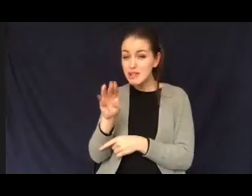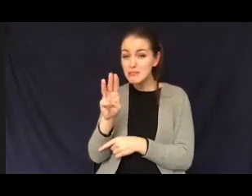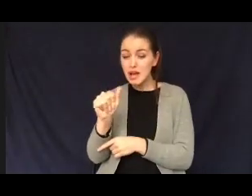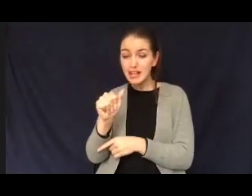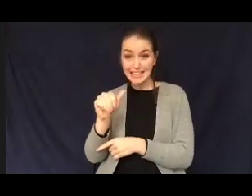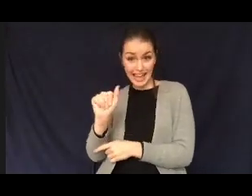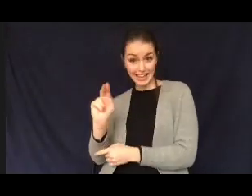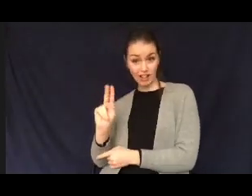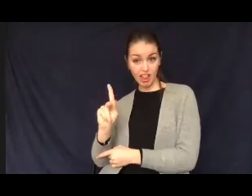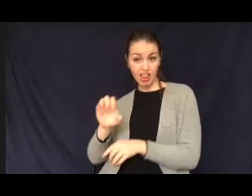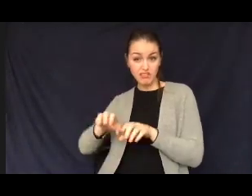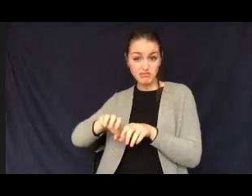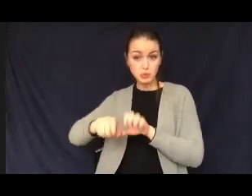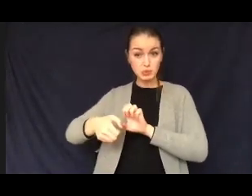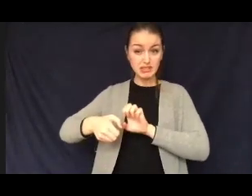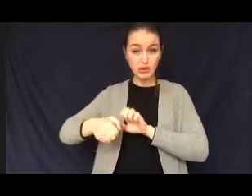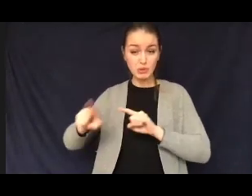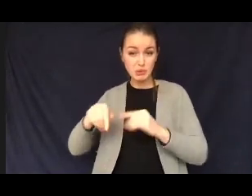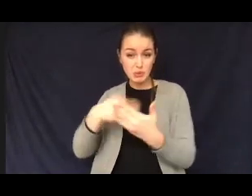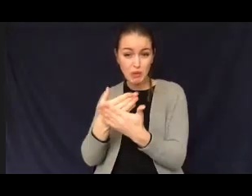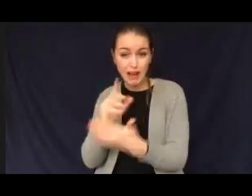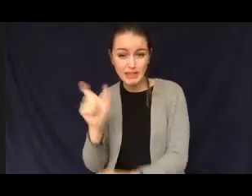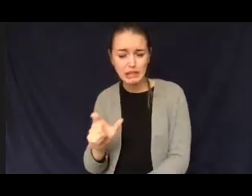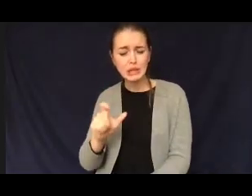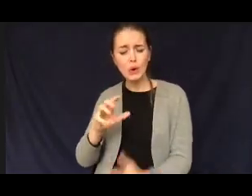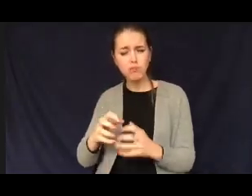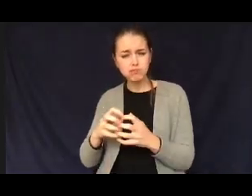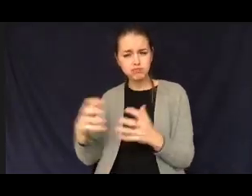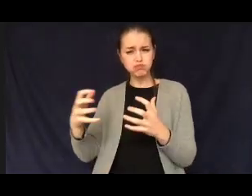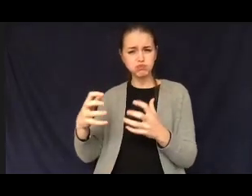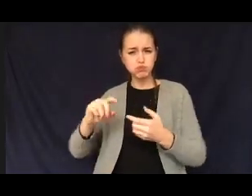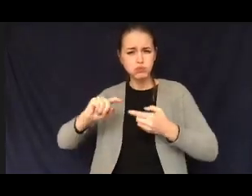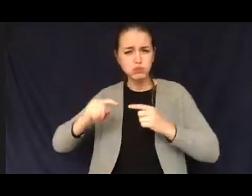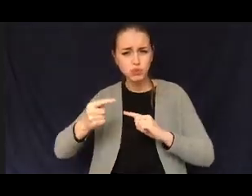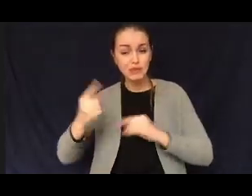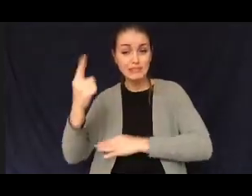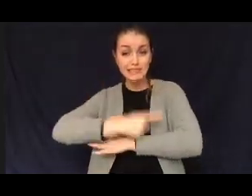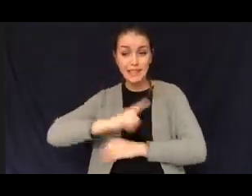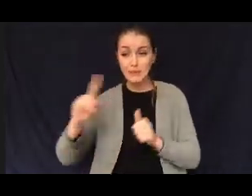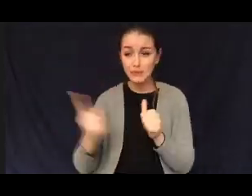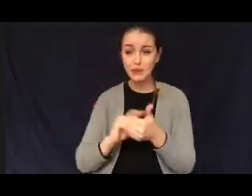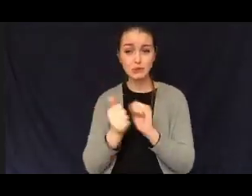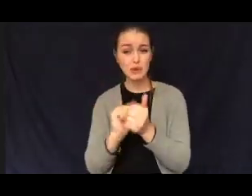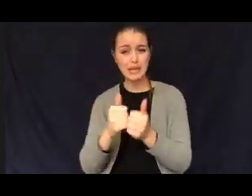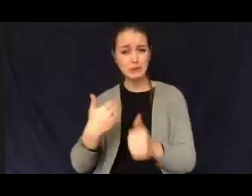Rome. It was still as swollen and painful on the day of her first race.